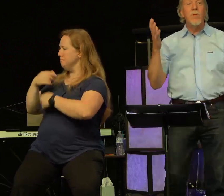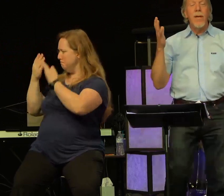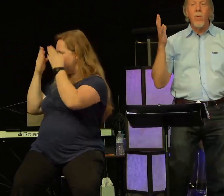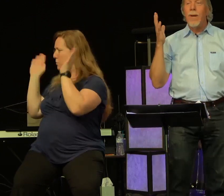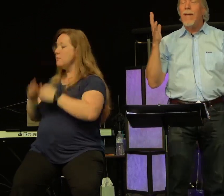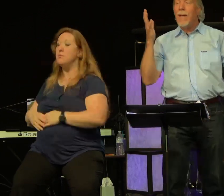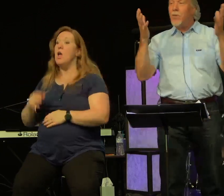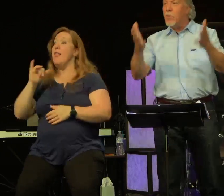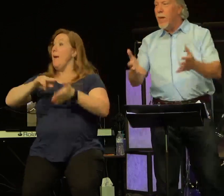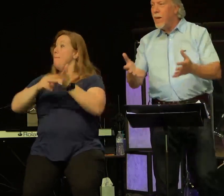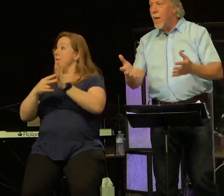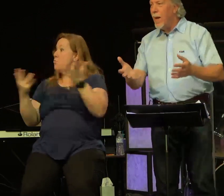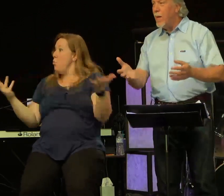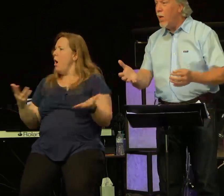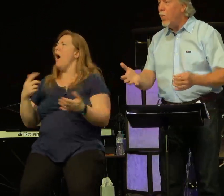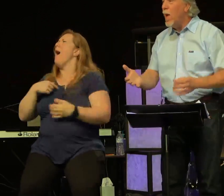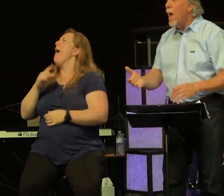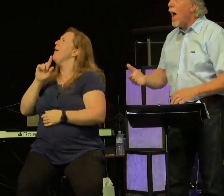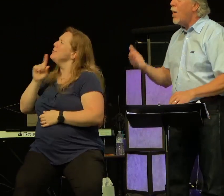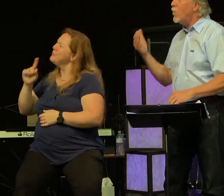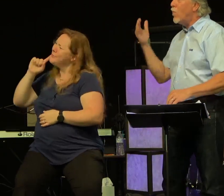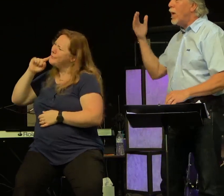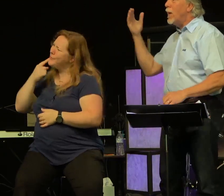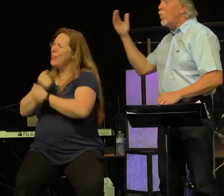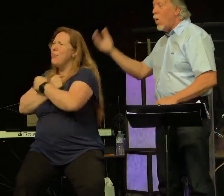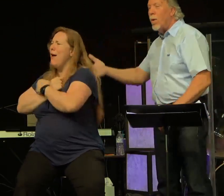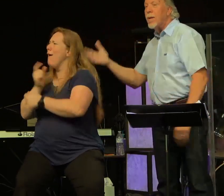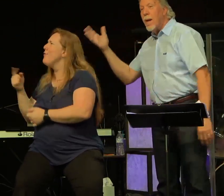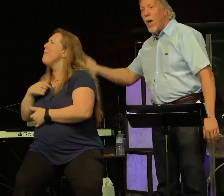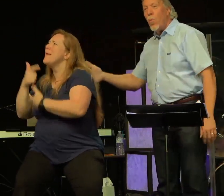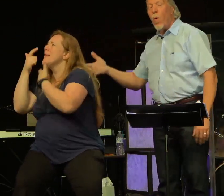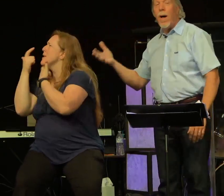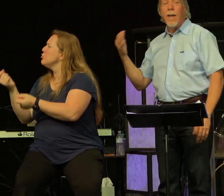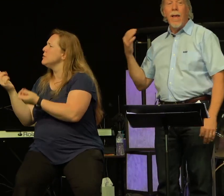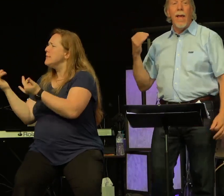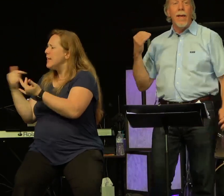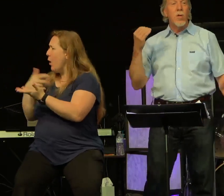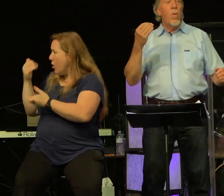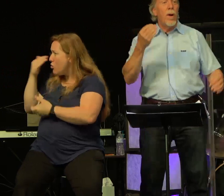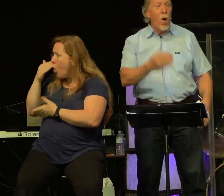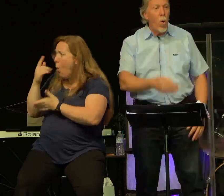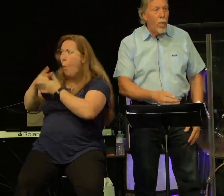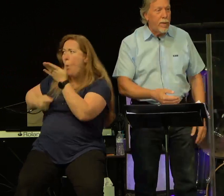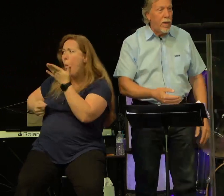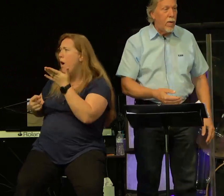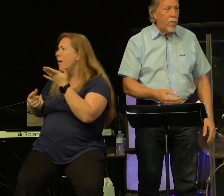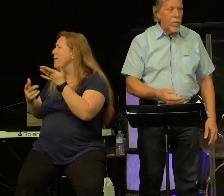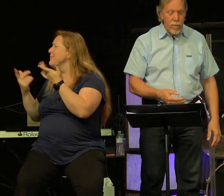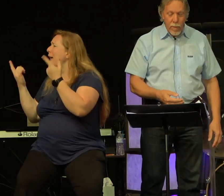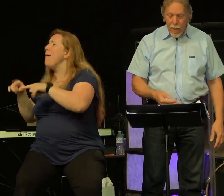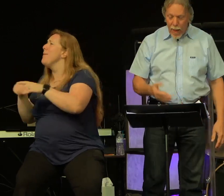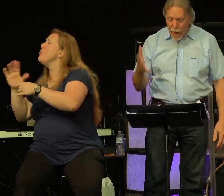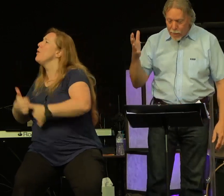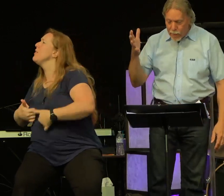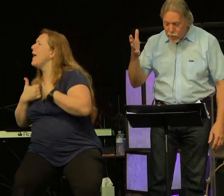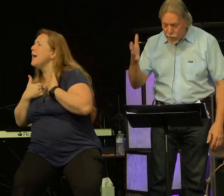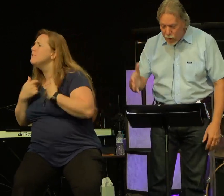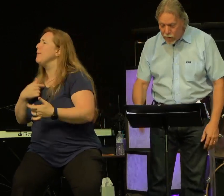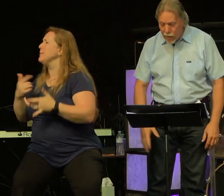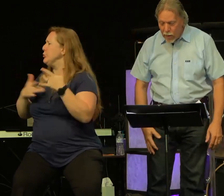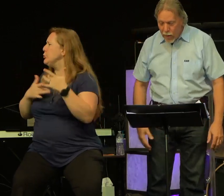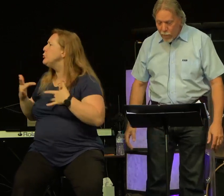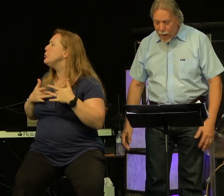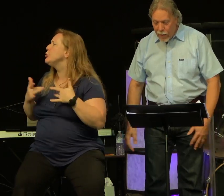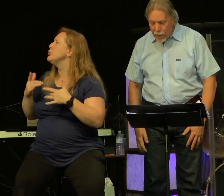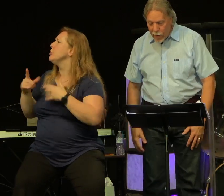I'm genuinely interested in you. I'm really wanting to know what is going on with you. I'm